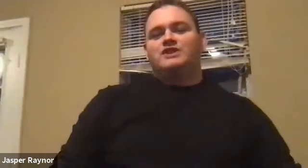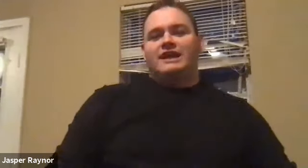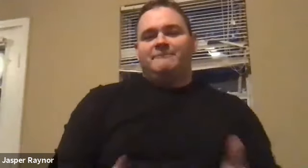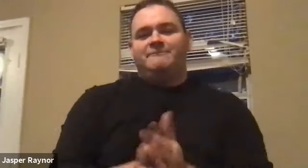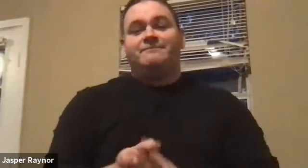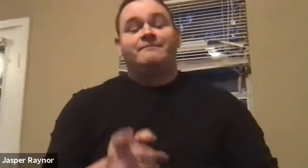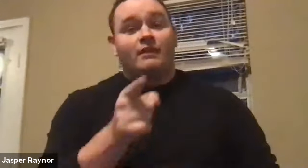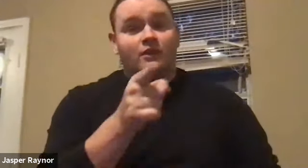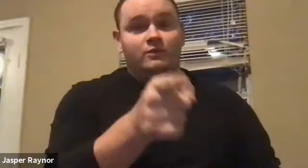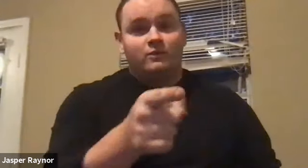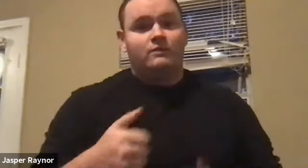Shannon.